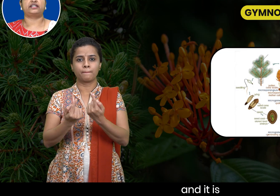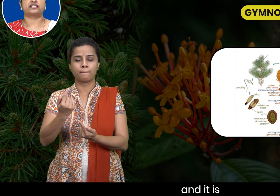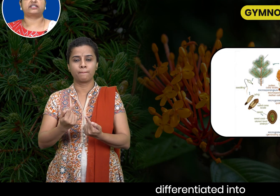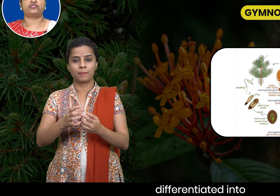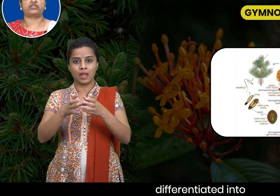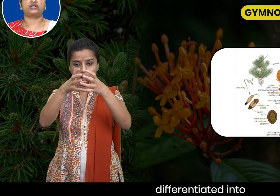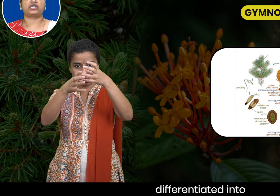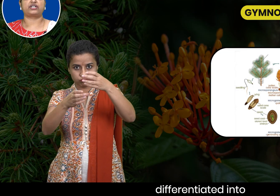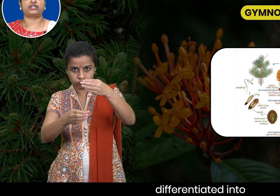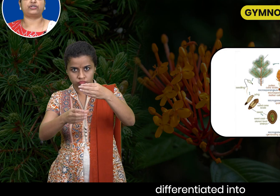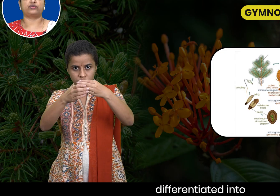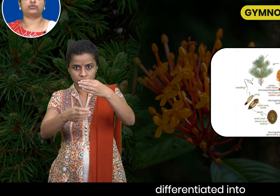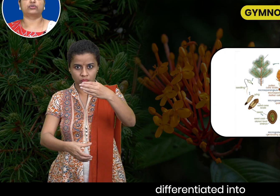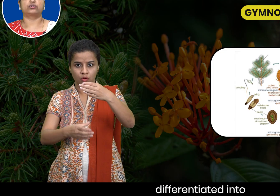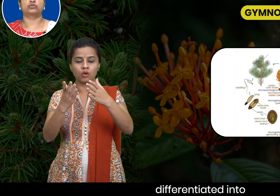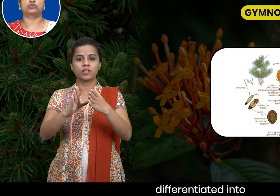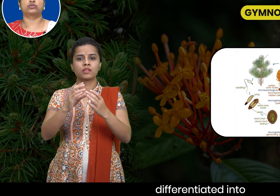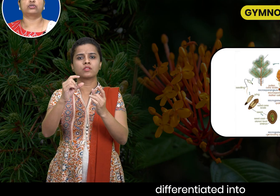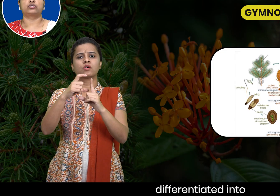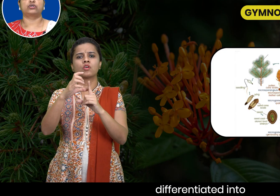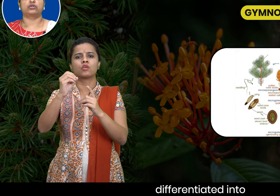and it is differentiated into